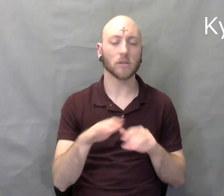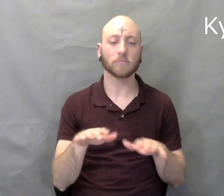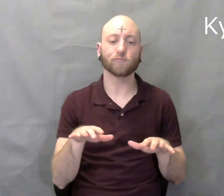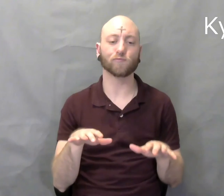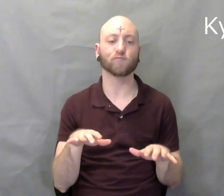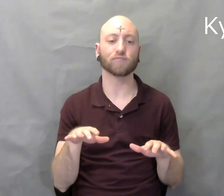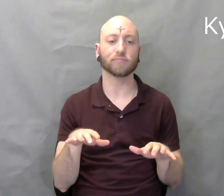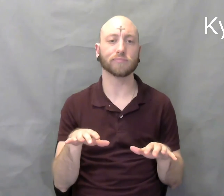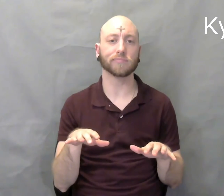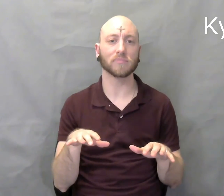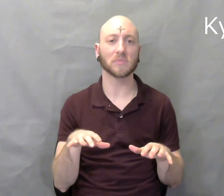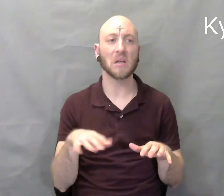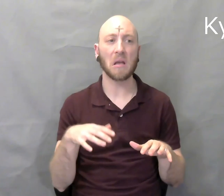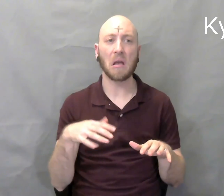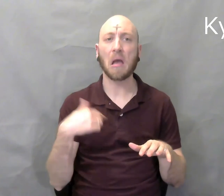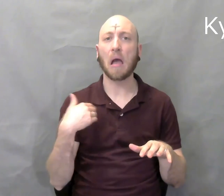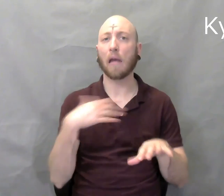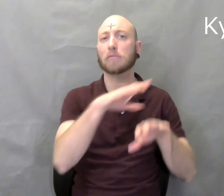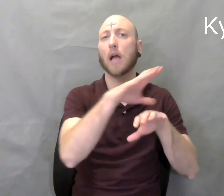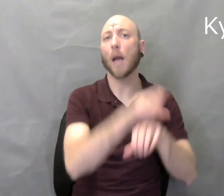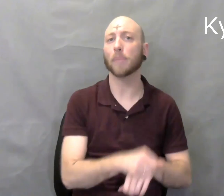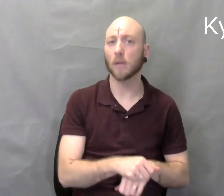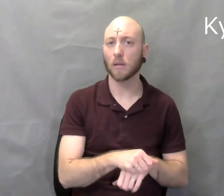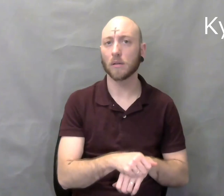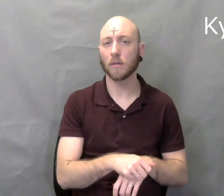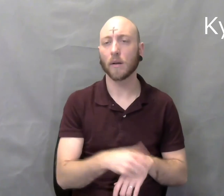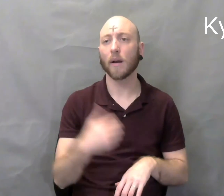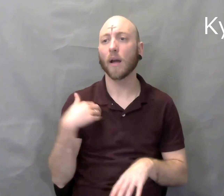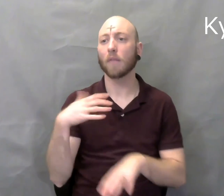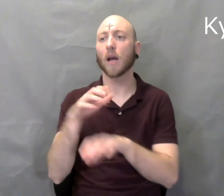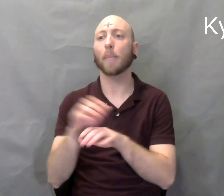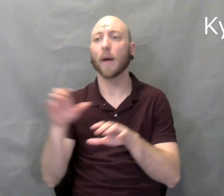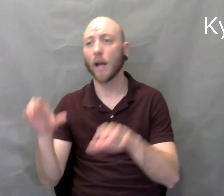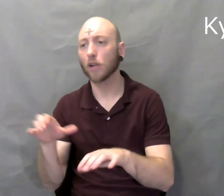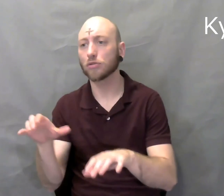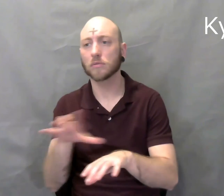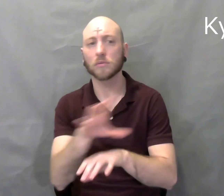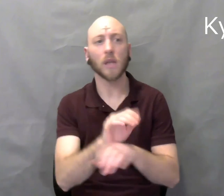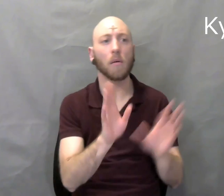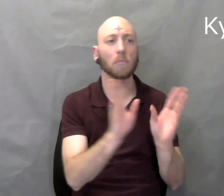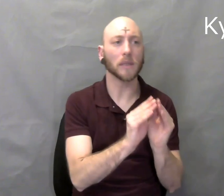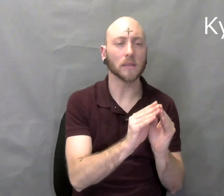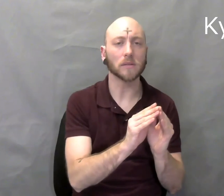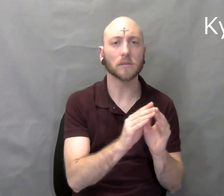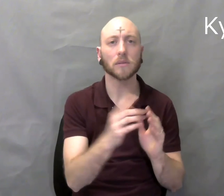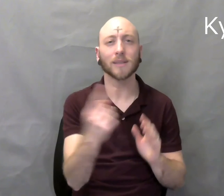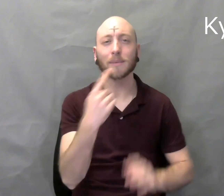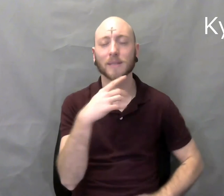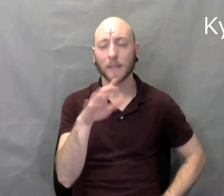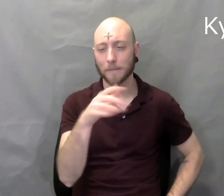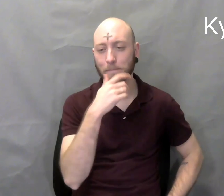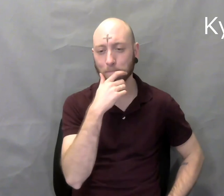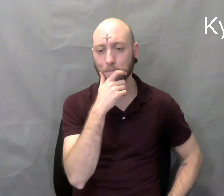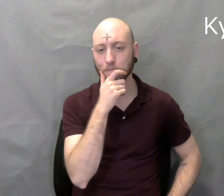I'm okay to going to these meetings. I'm all right doing these things. And somebody said once, you're doing